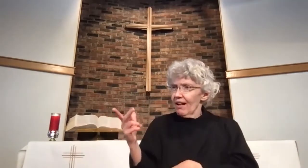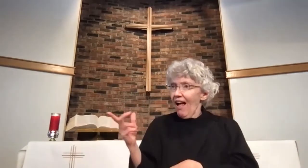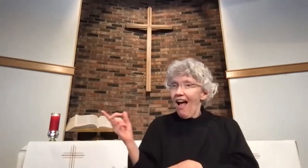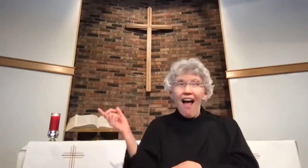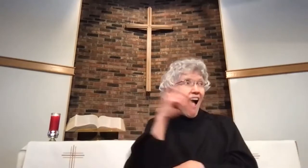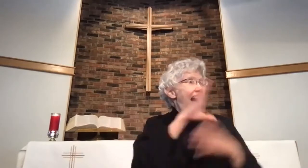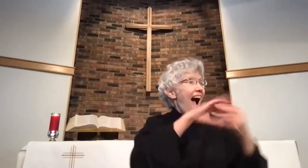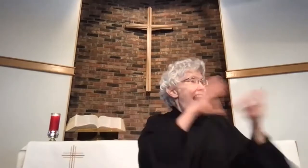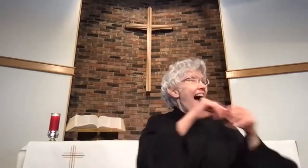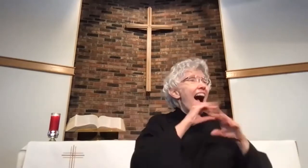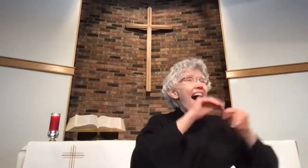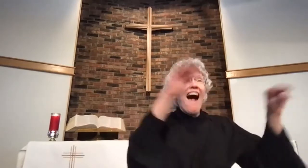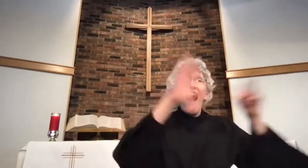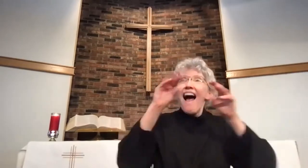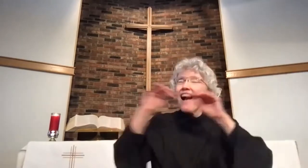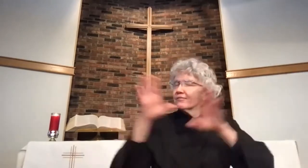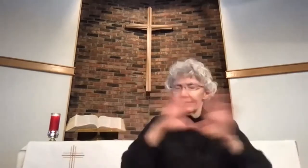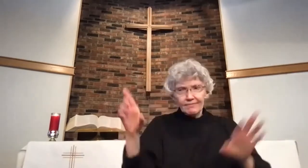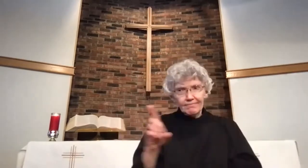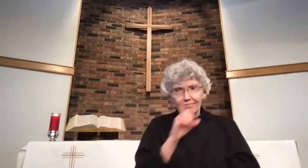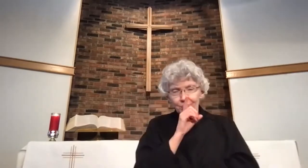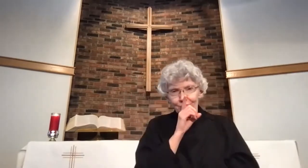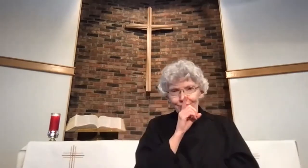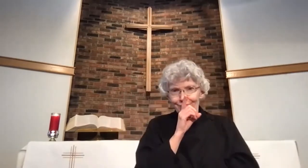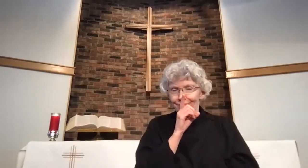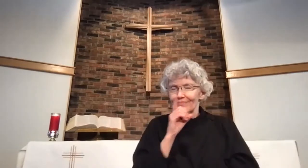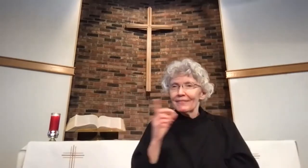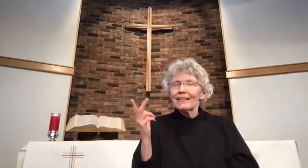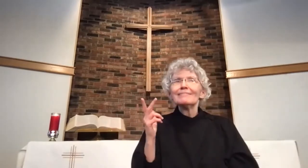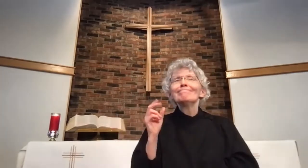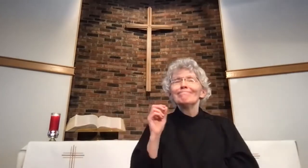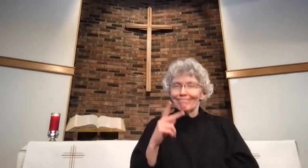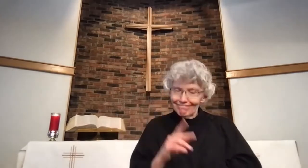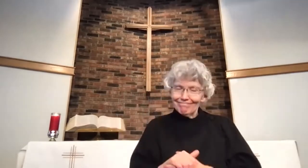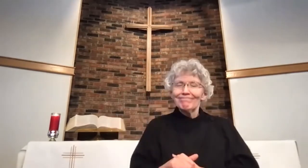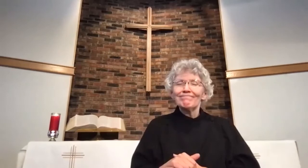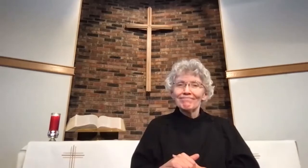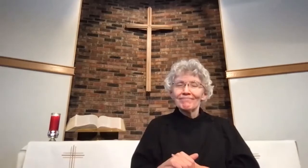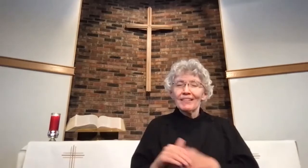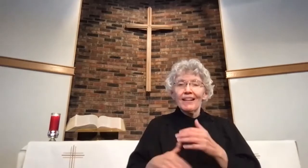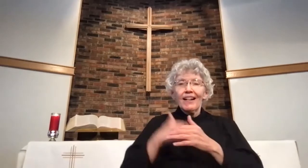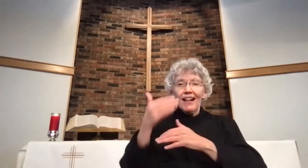They were speechless, and at the time told no one what they had seen.